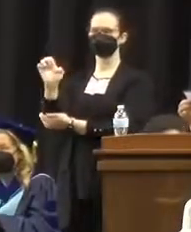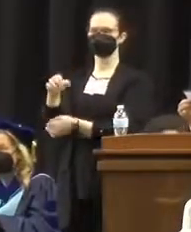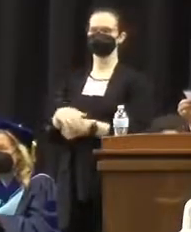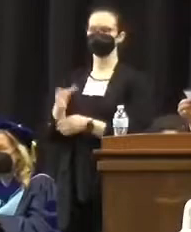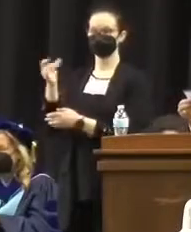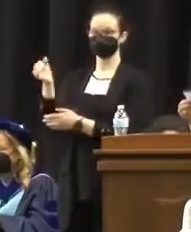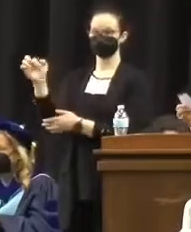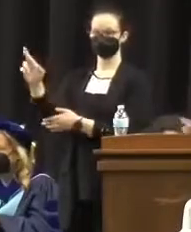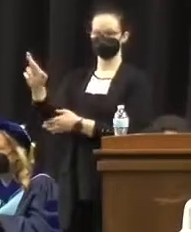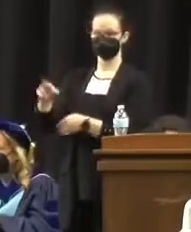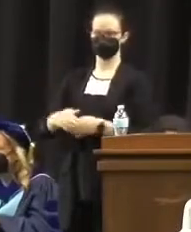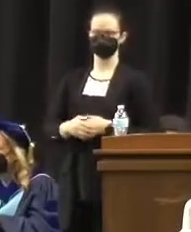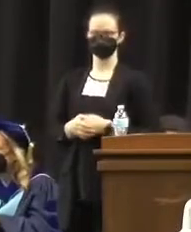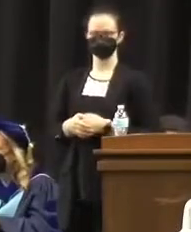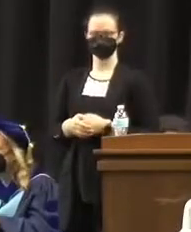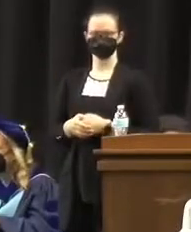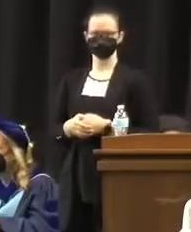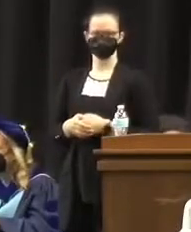Crimson Scholar graduate.